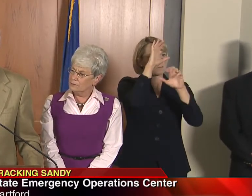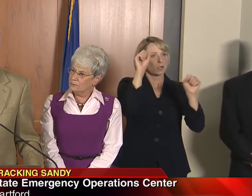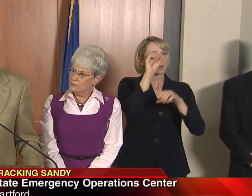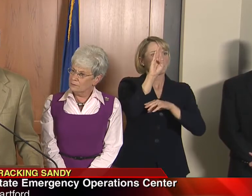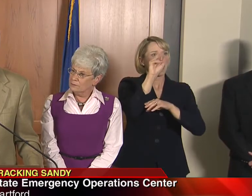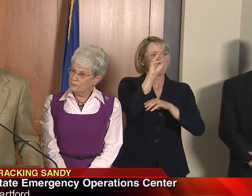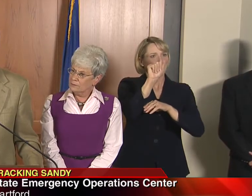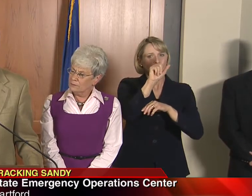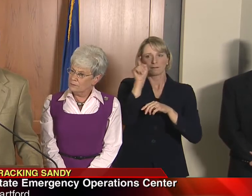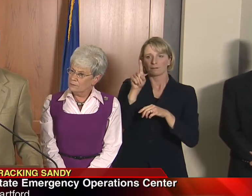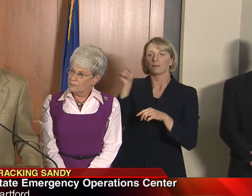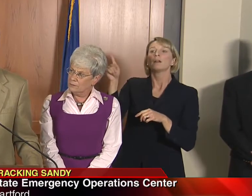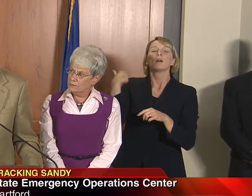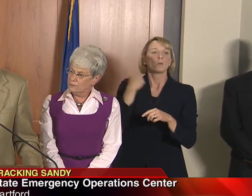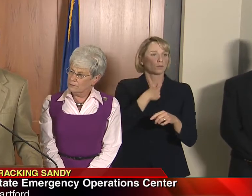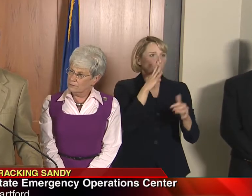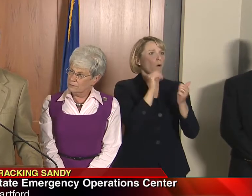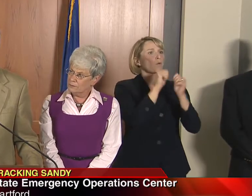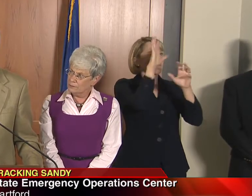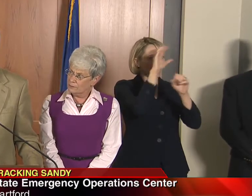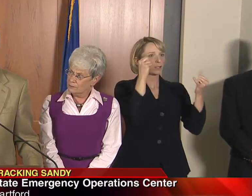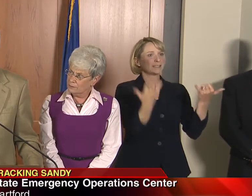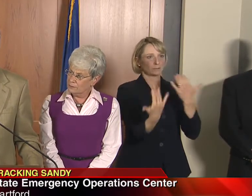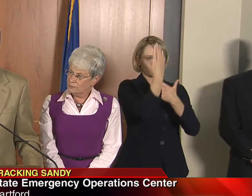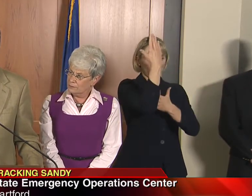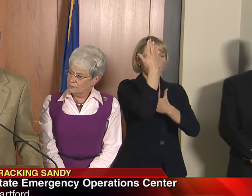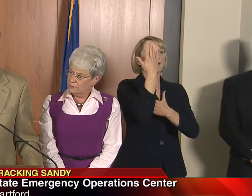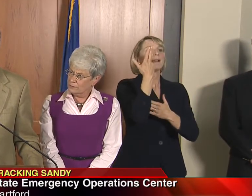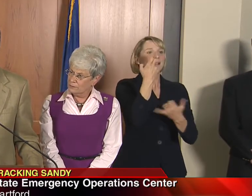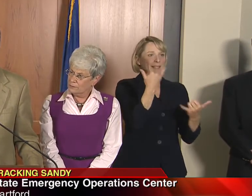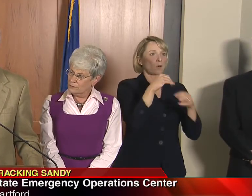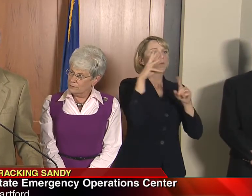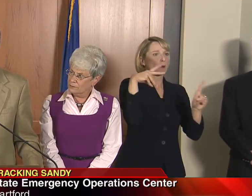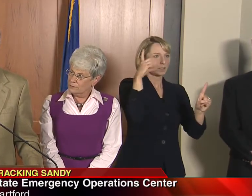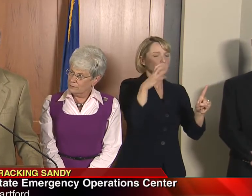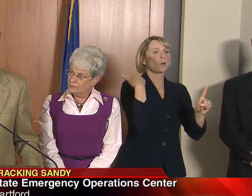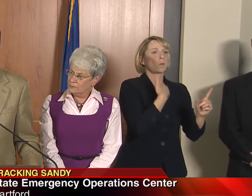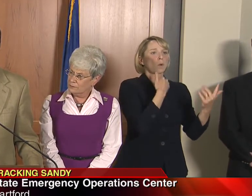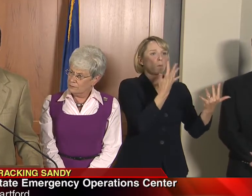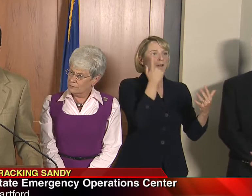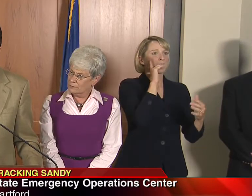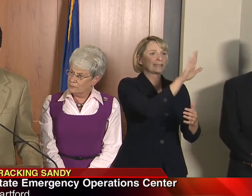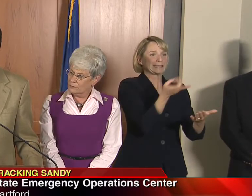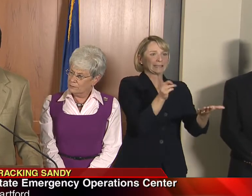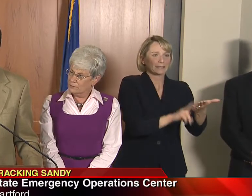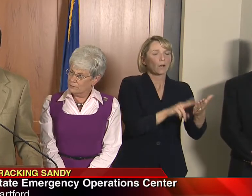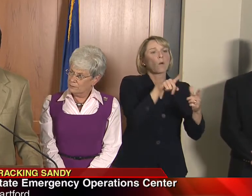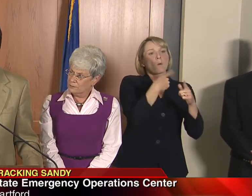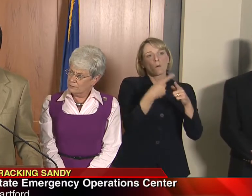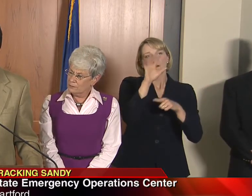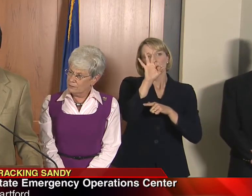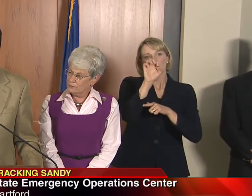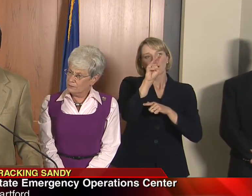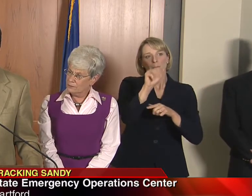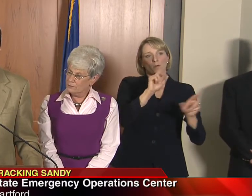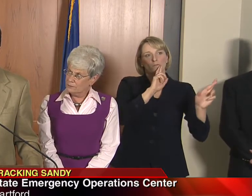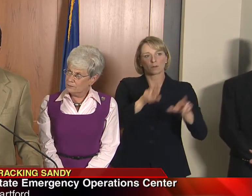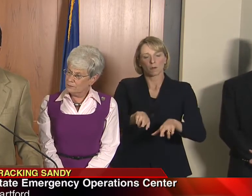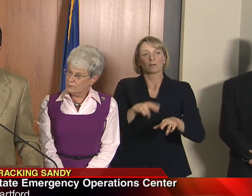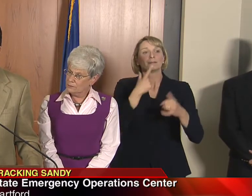earlier today. He knew it was coming. It is in Washington, and we await his signature or FEMA's response. FEMA is